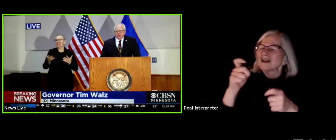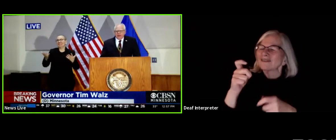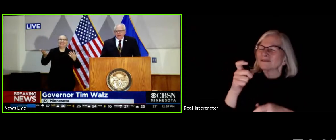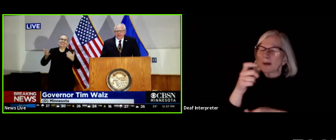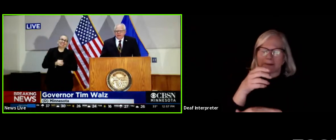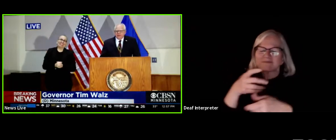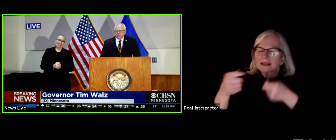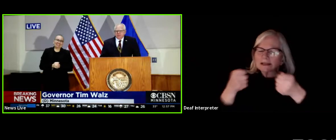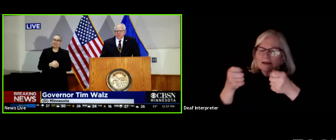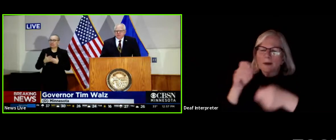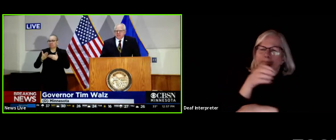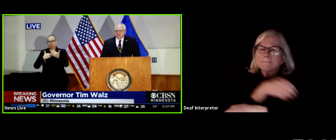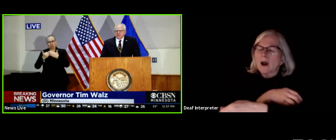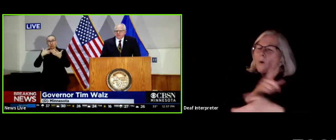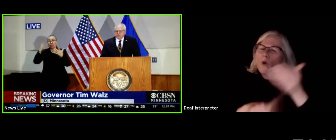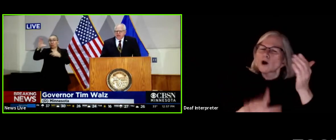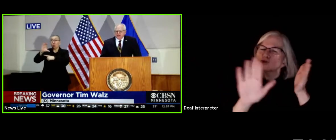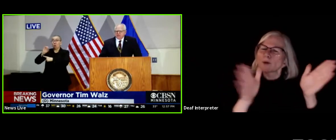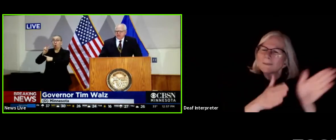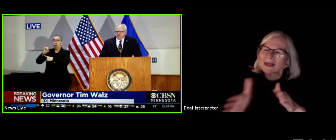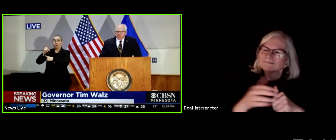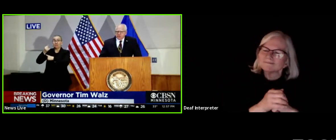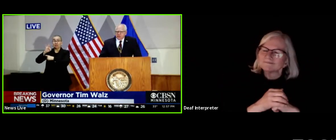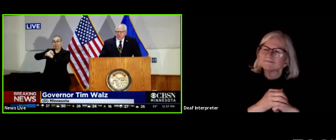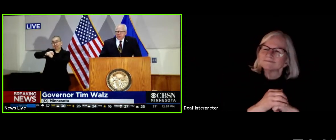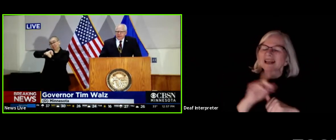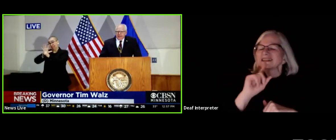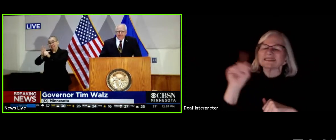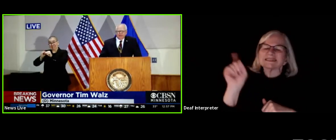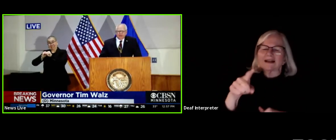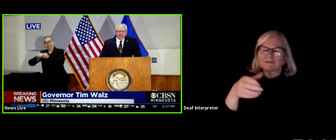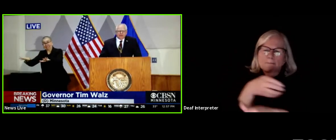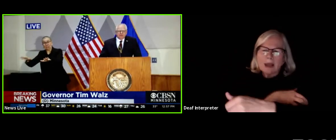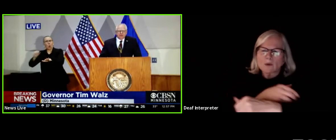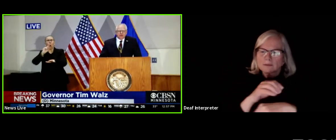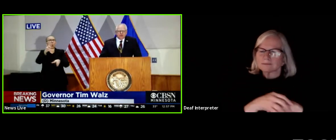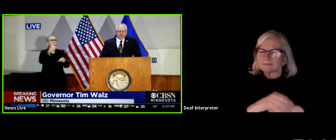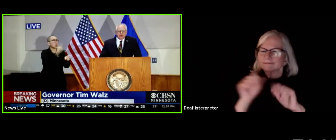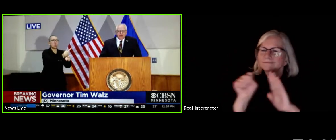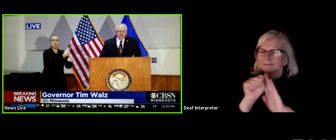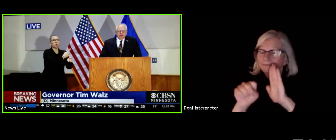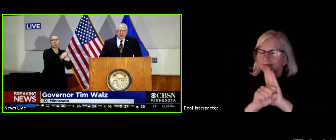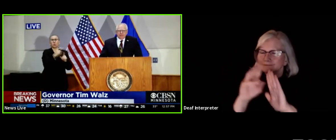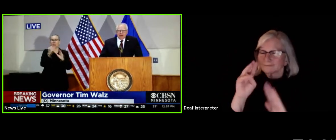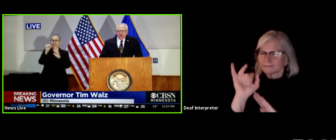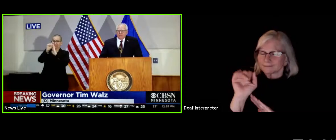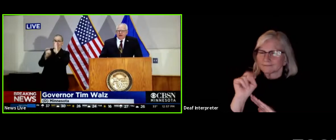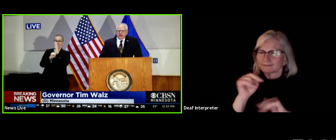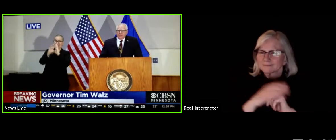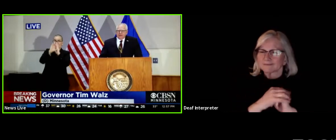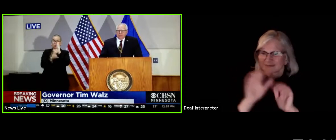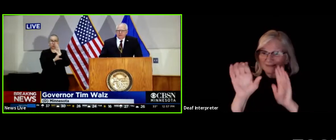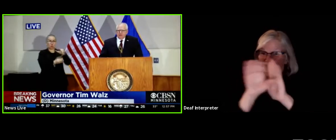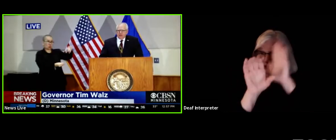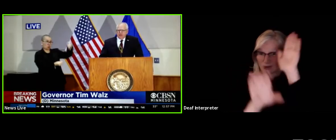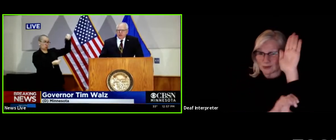a threat, the state of Minnesota's constitution and the elected officials have codified the legal rights